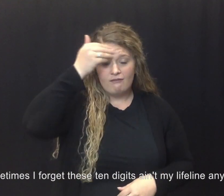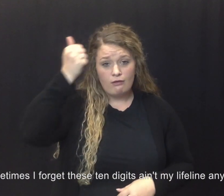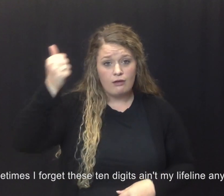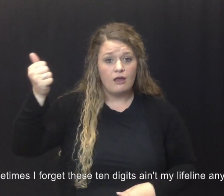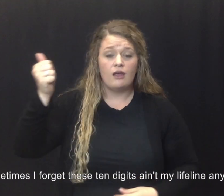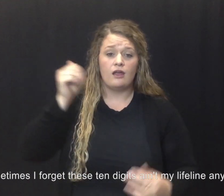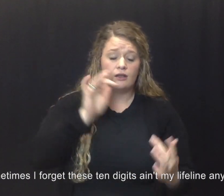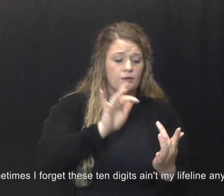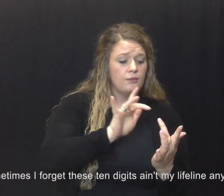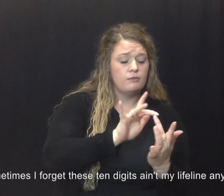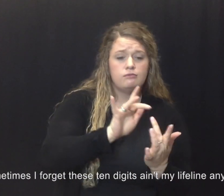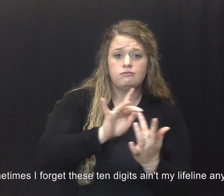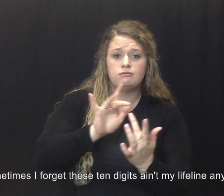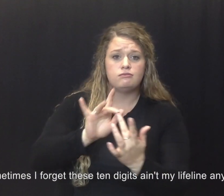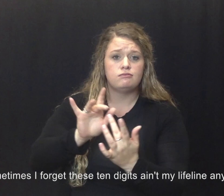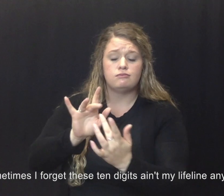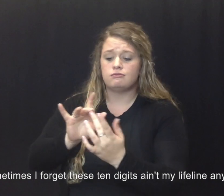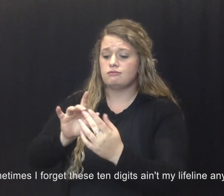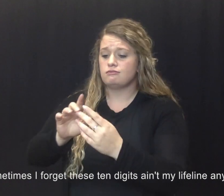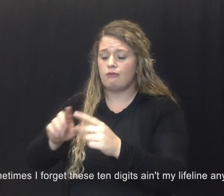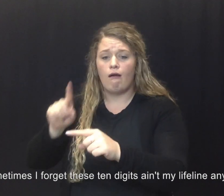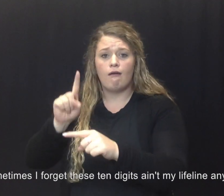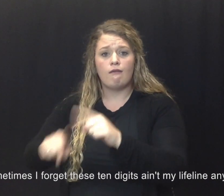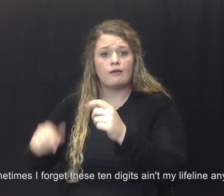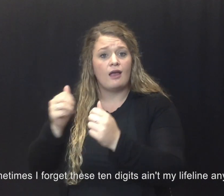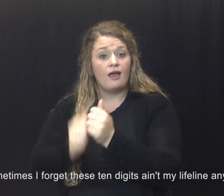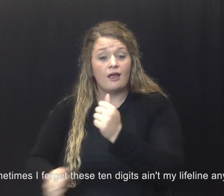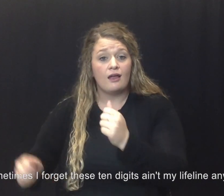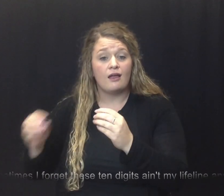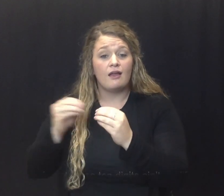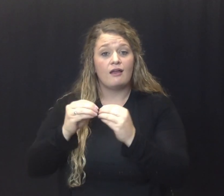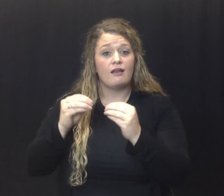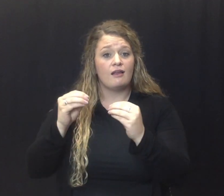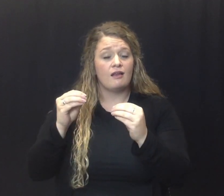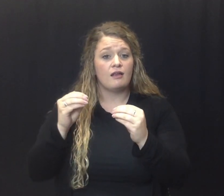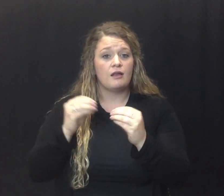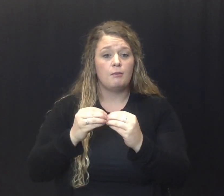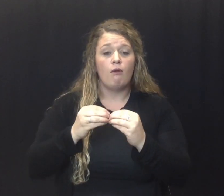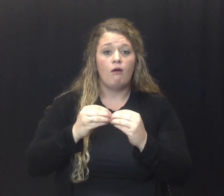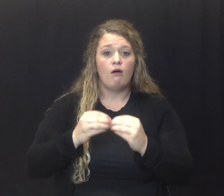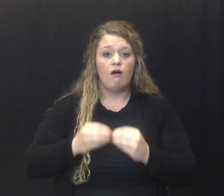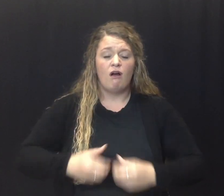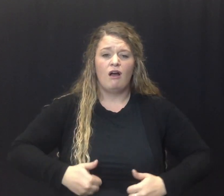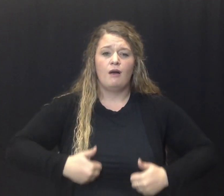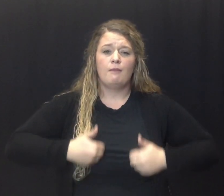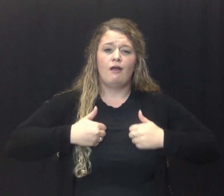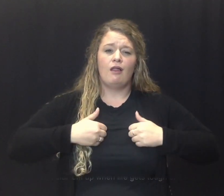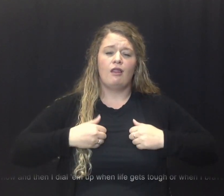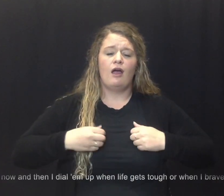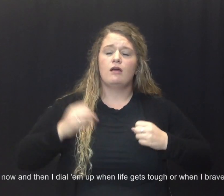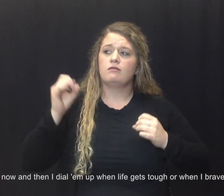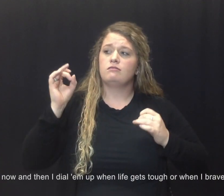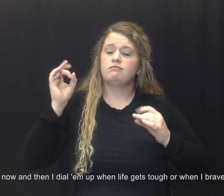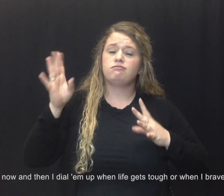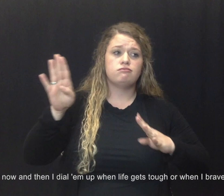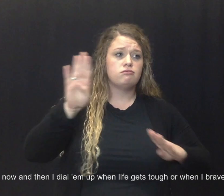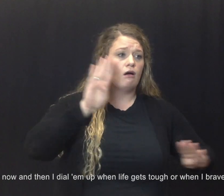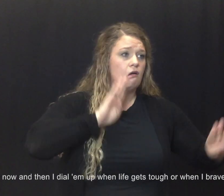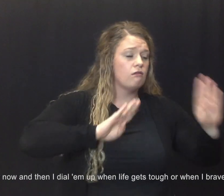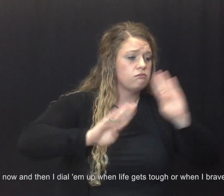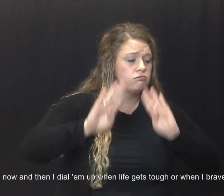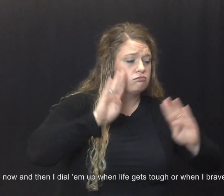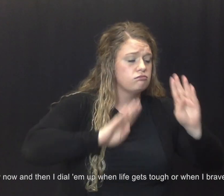Sometimes I forget these 10 digits ain't my lifeline anymore. Every now and